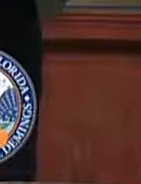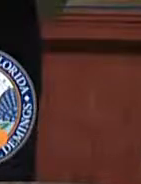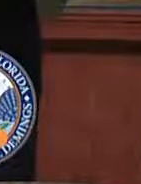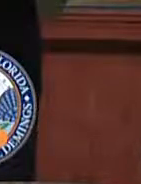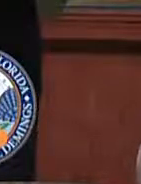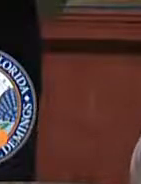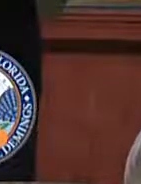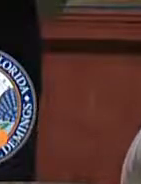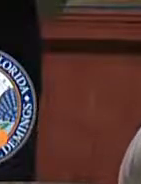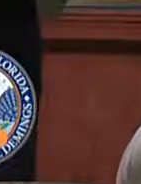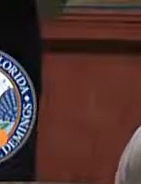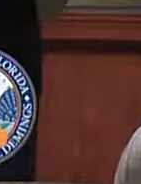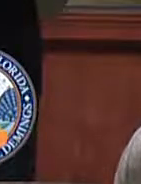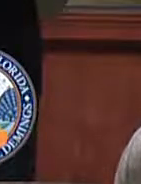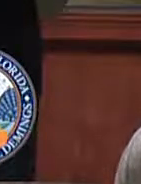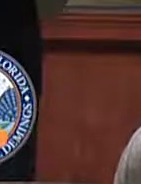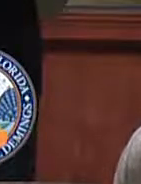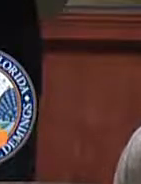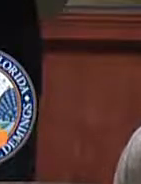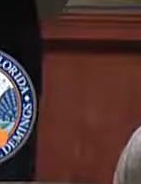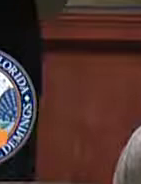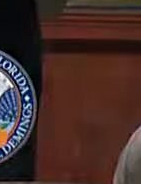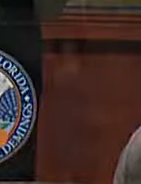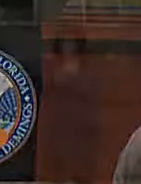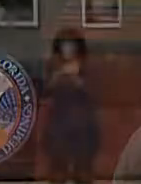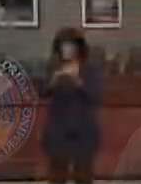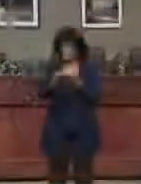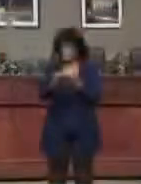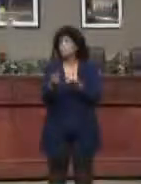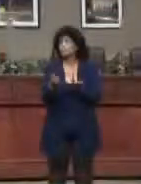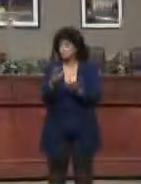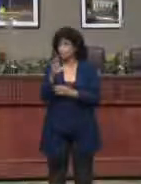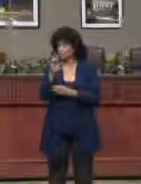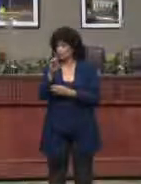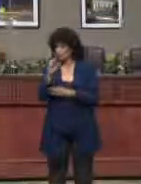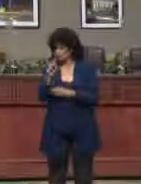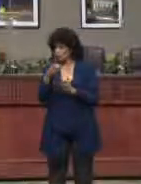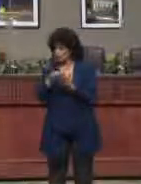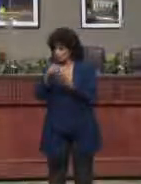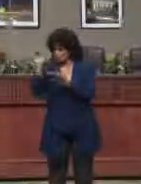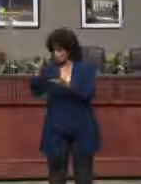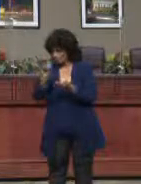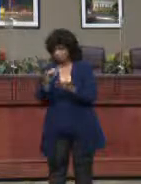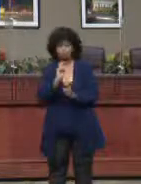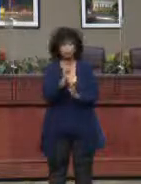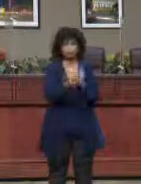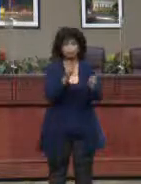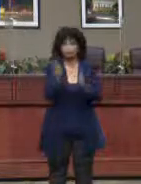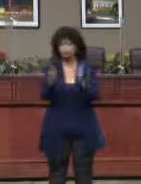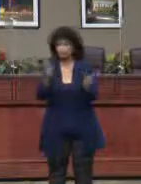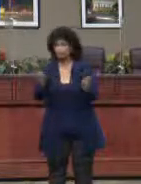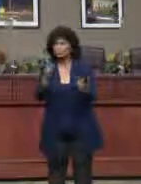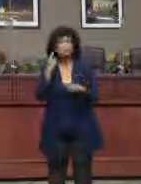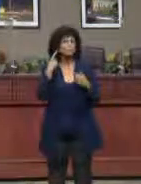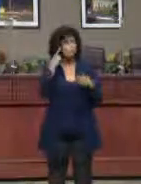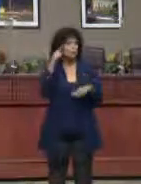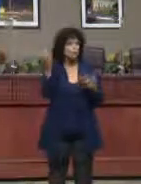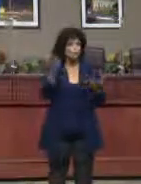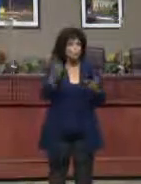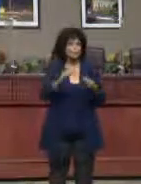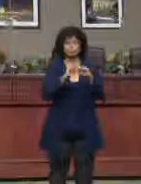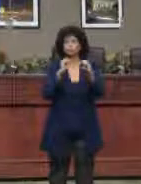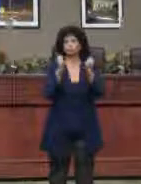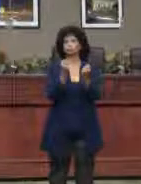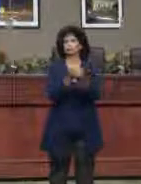Over $14 million in CARES Act funding has been paid out so far for social service